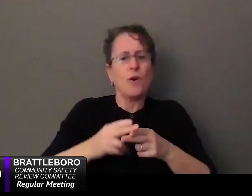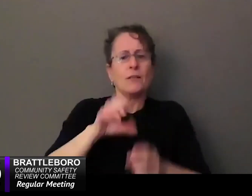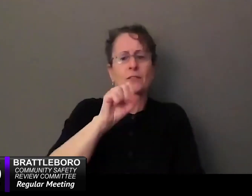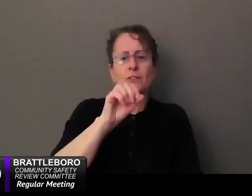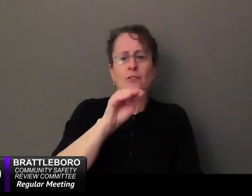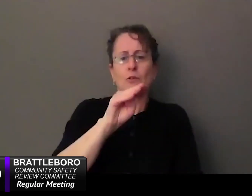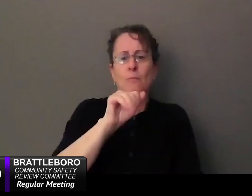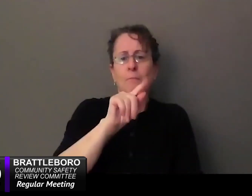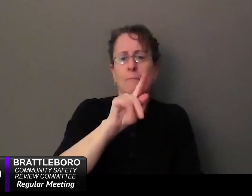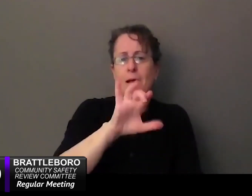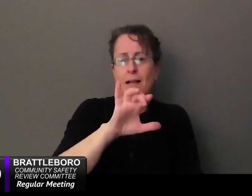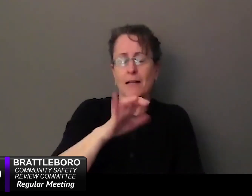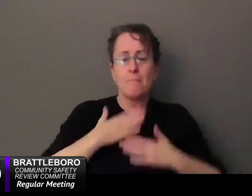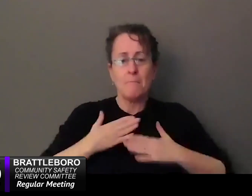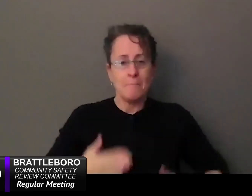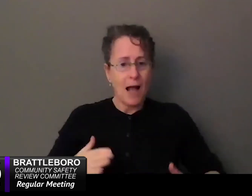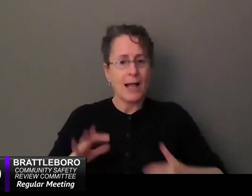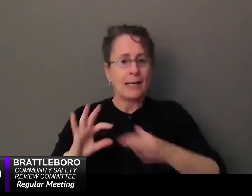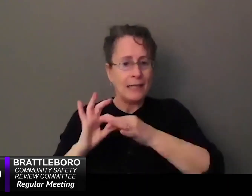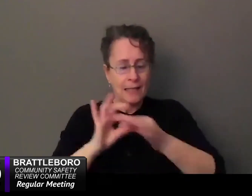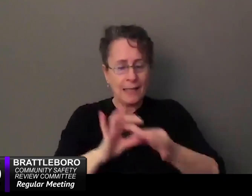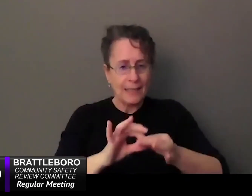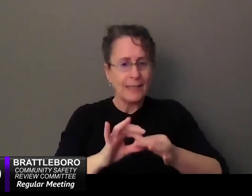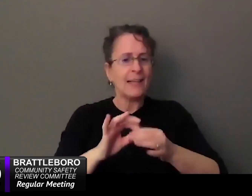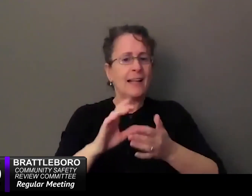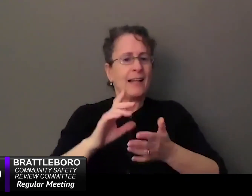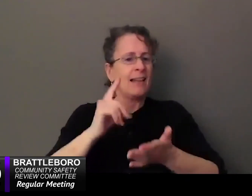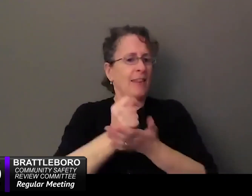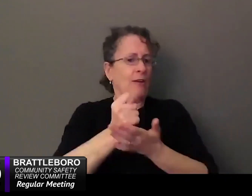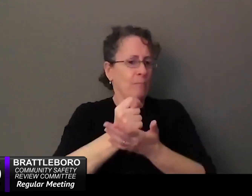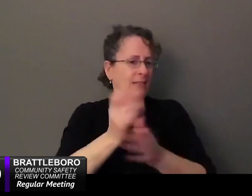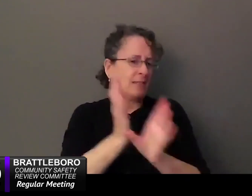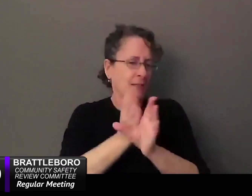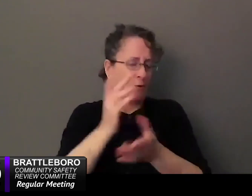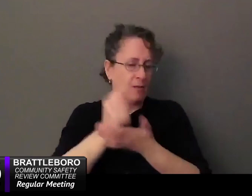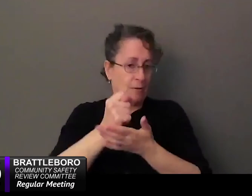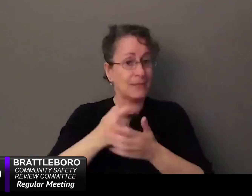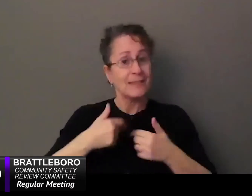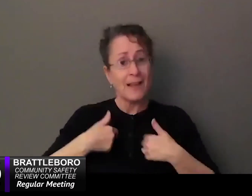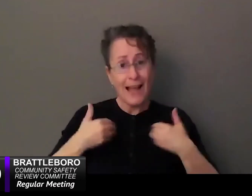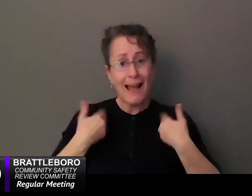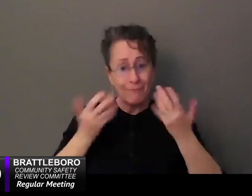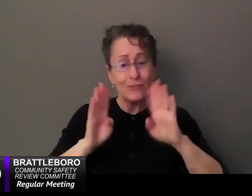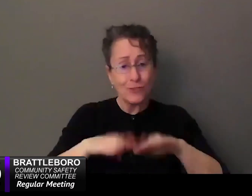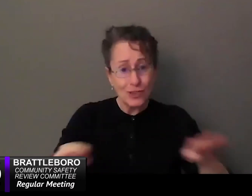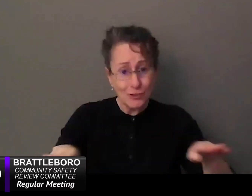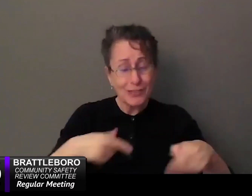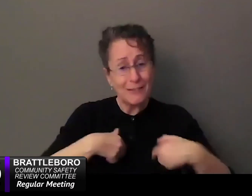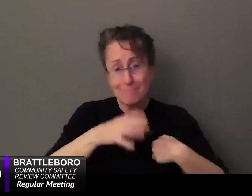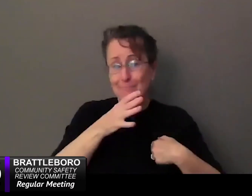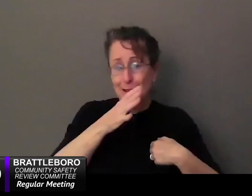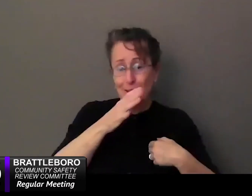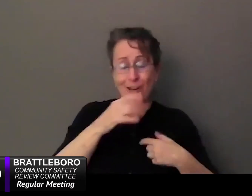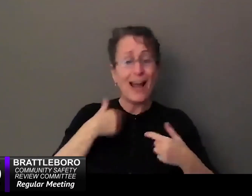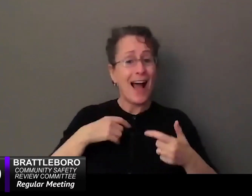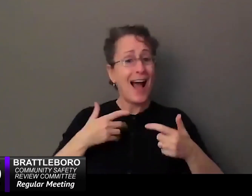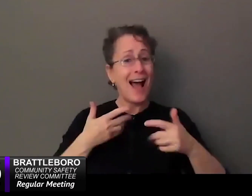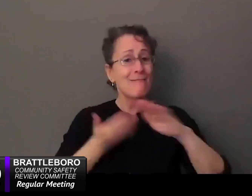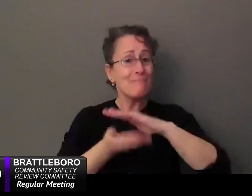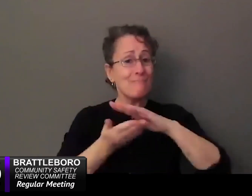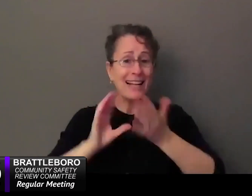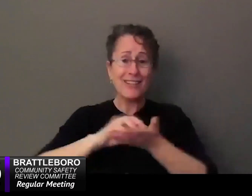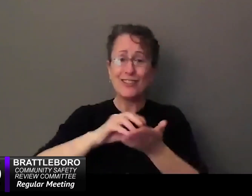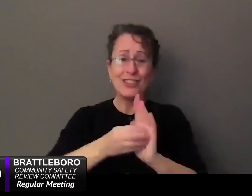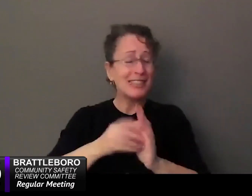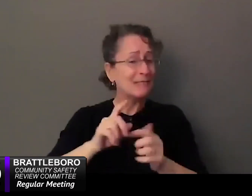a mother, and I baked cookies, but I'm really sad I can't share them with you all. If it was an in-person meeting, I